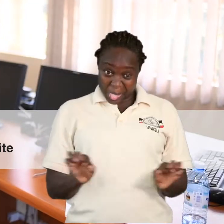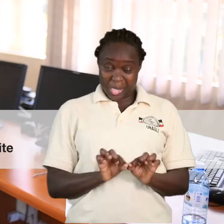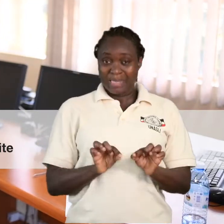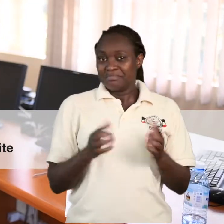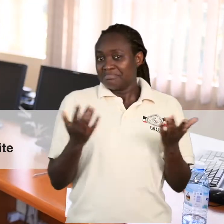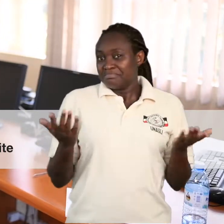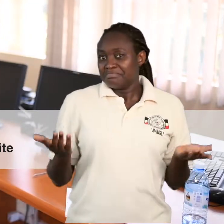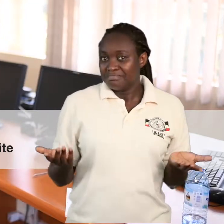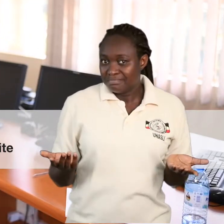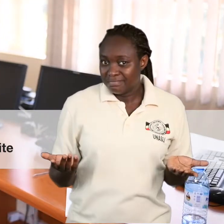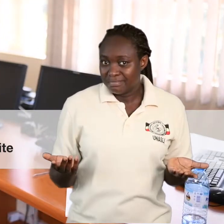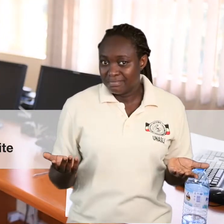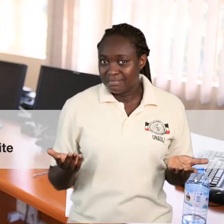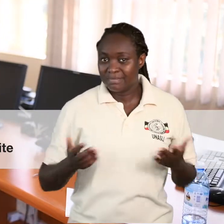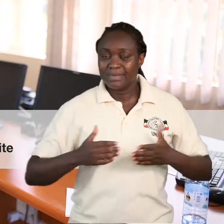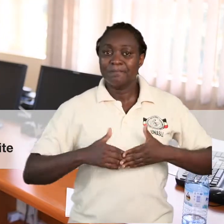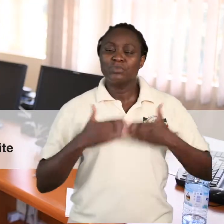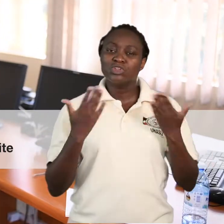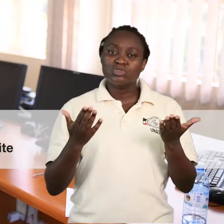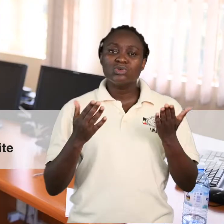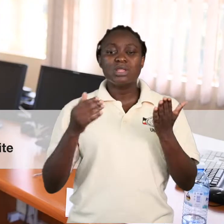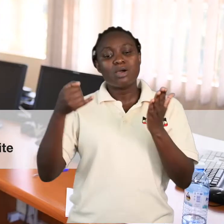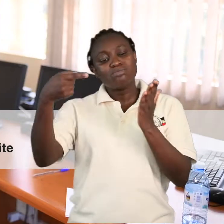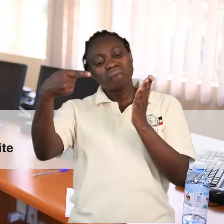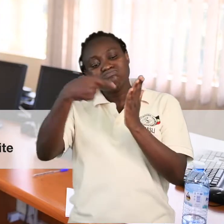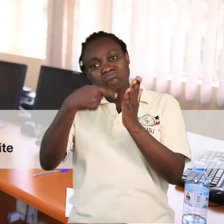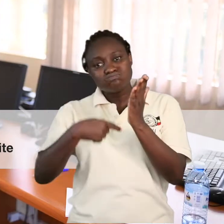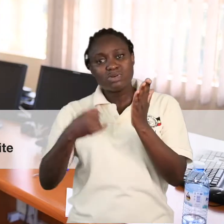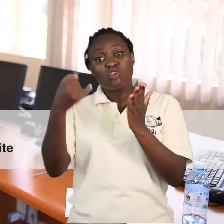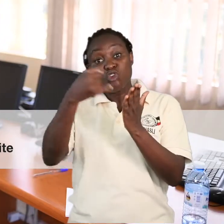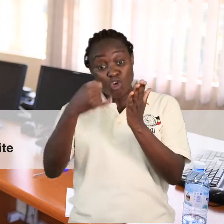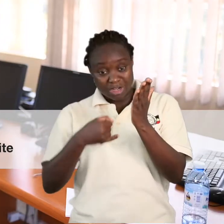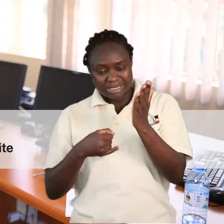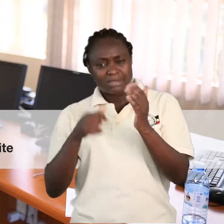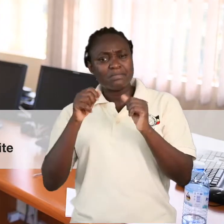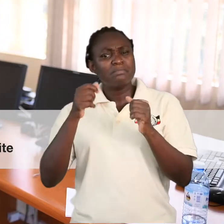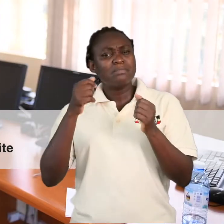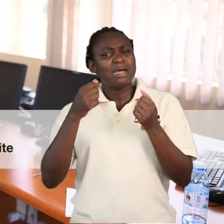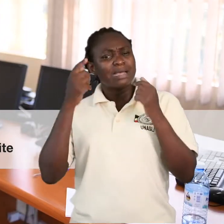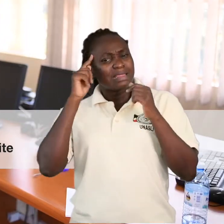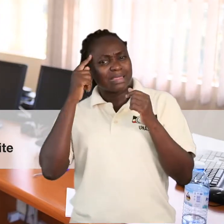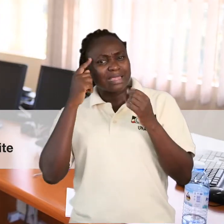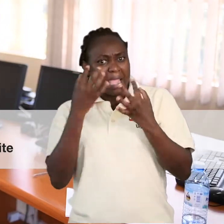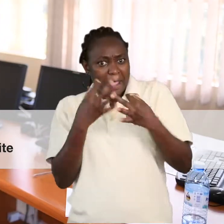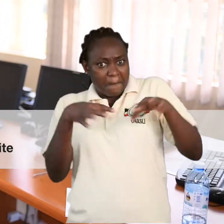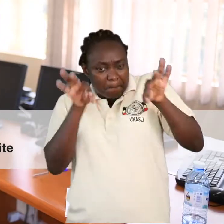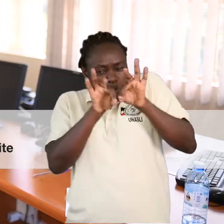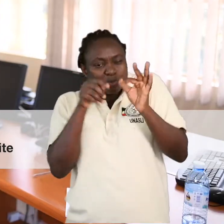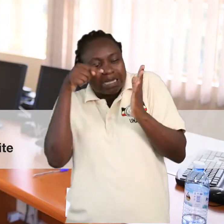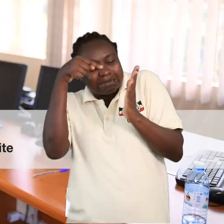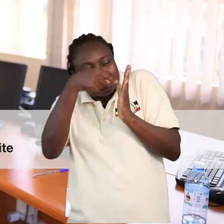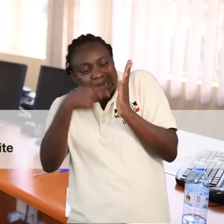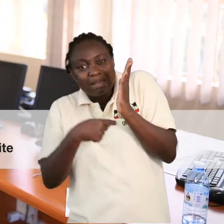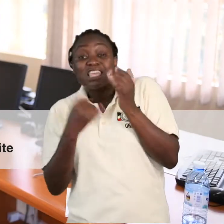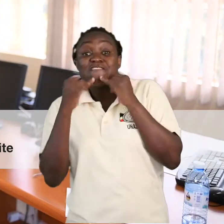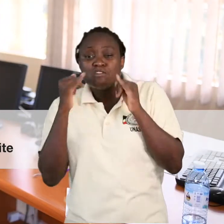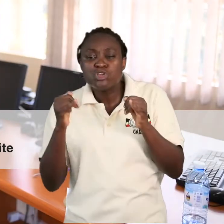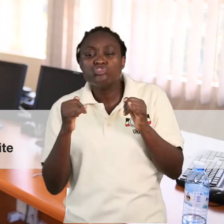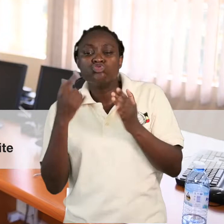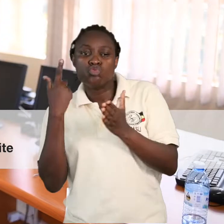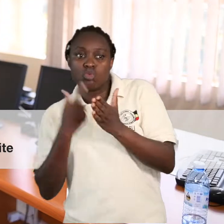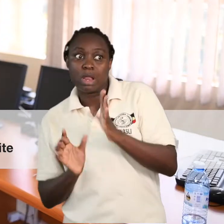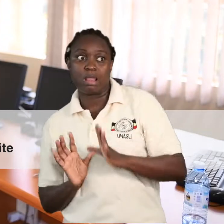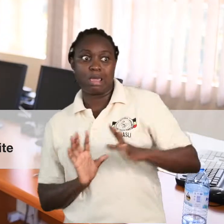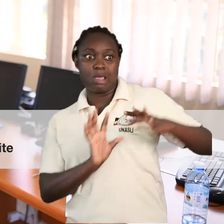So, in the content, you have to think about the key information which will relate to what you